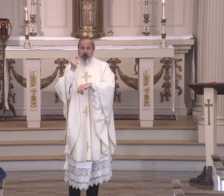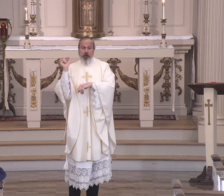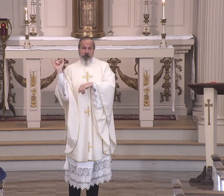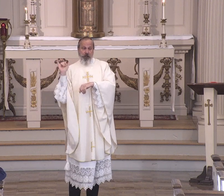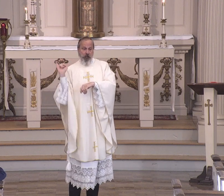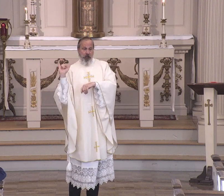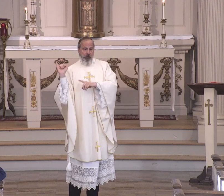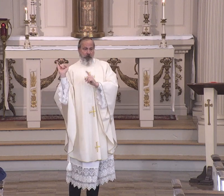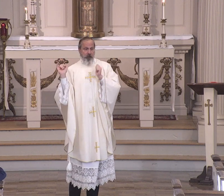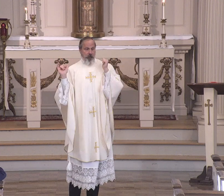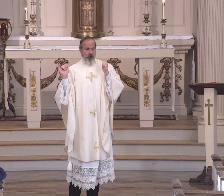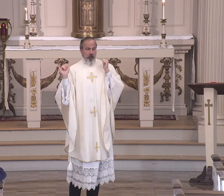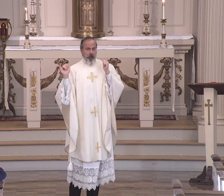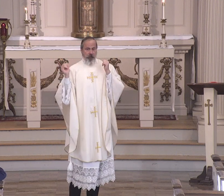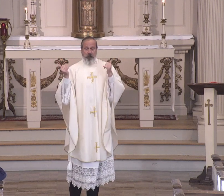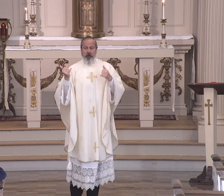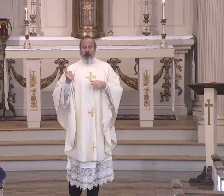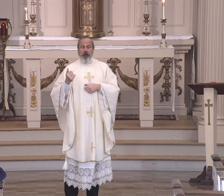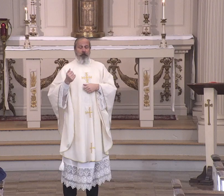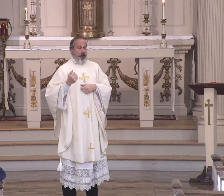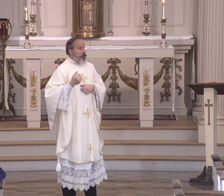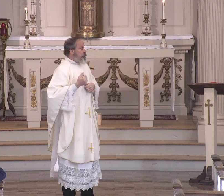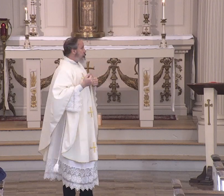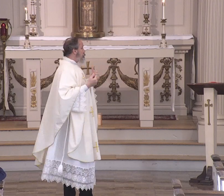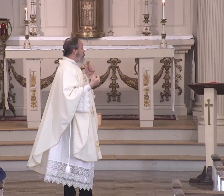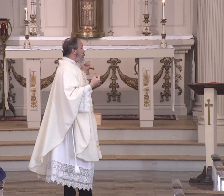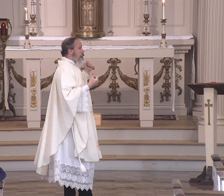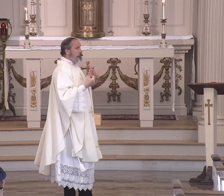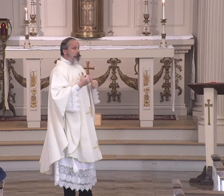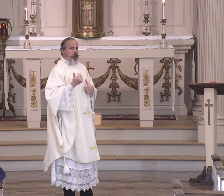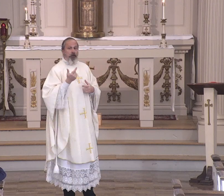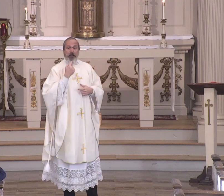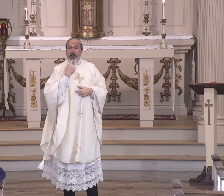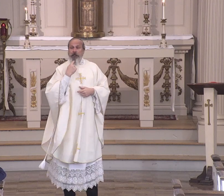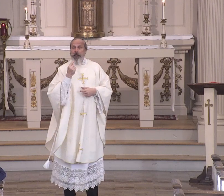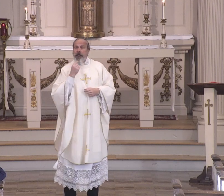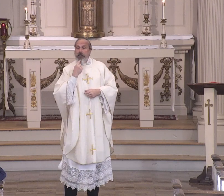Jesus, especially when we see Jesus in the Eucharist,